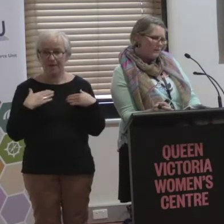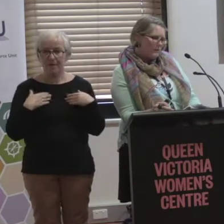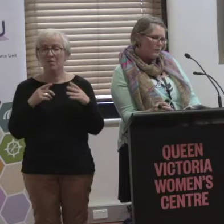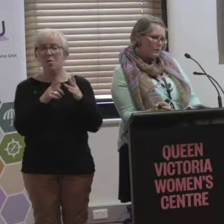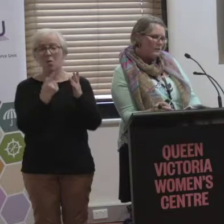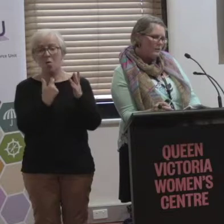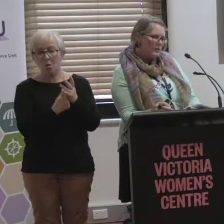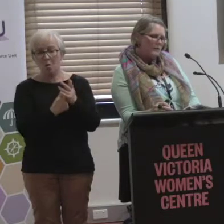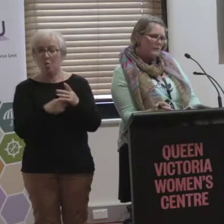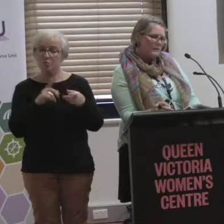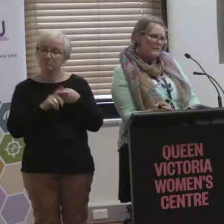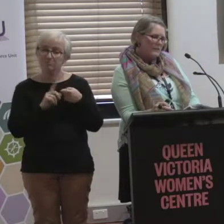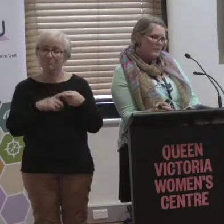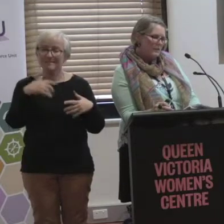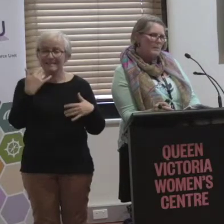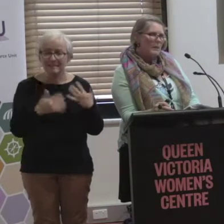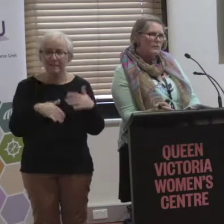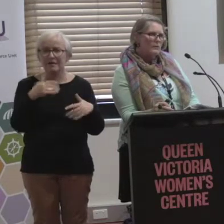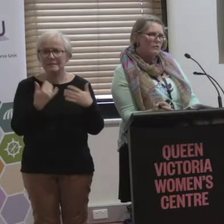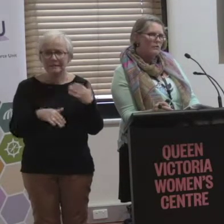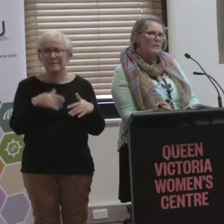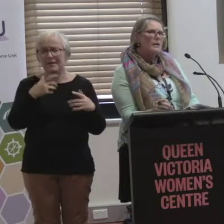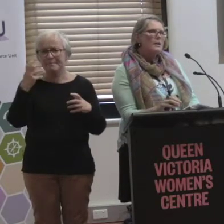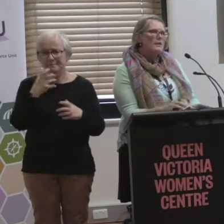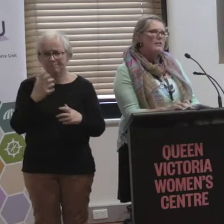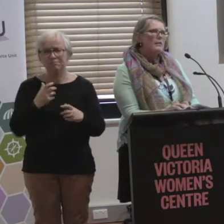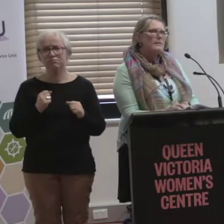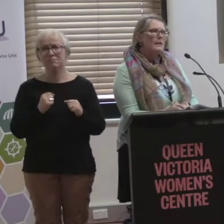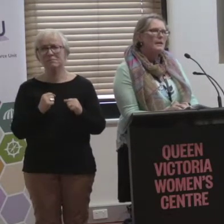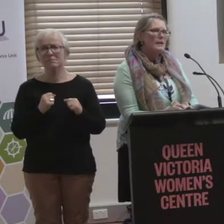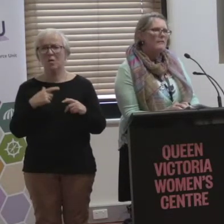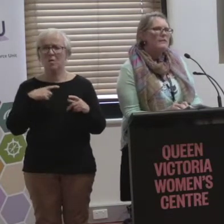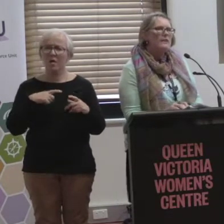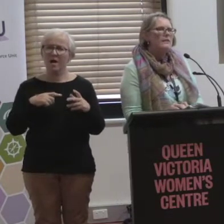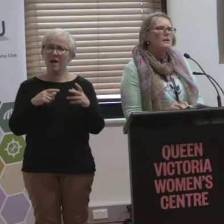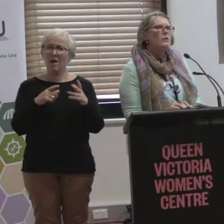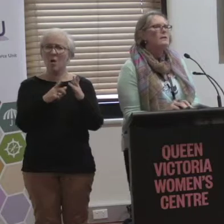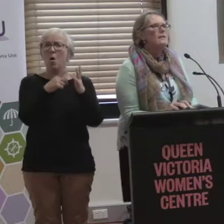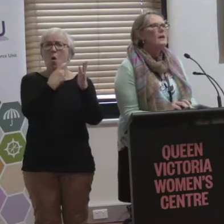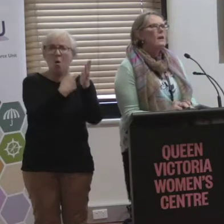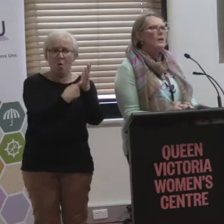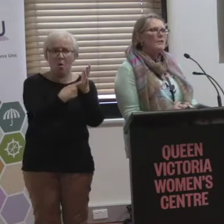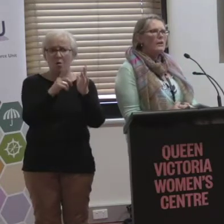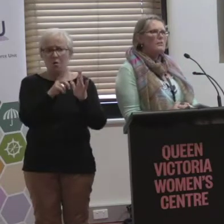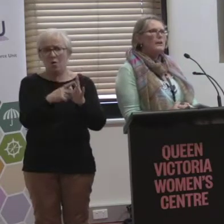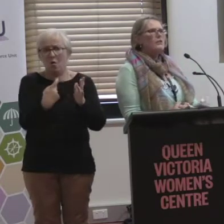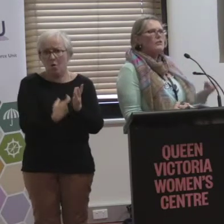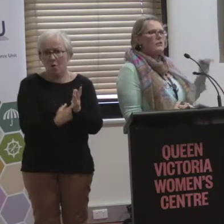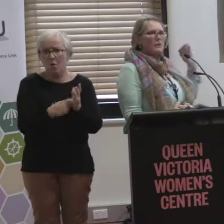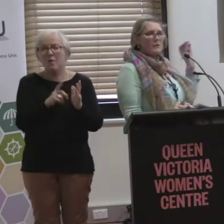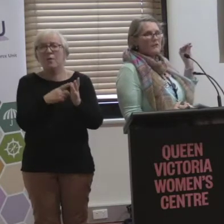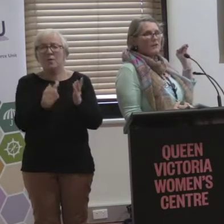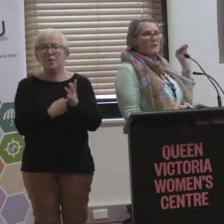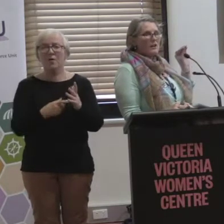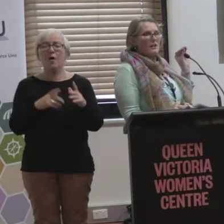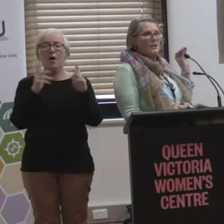from suffering or continuing to suffer significant pain or distress. The reason I'm emphasising the or is a lot of health practitioners